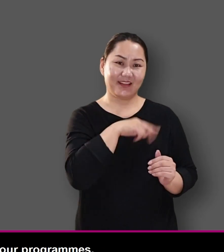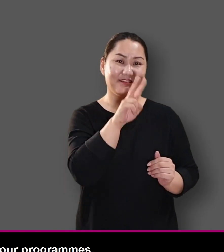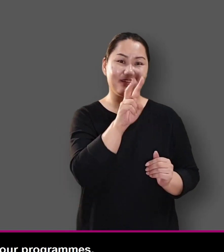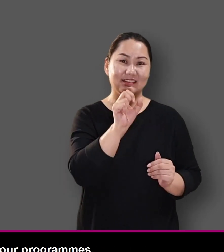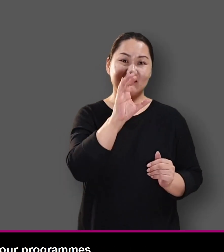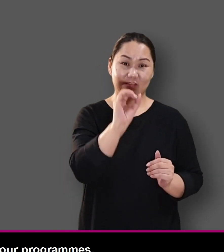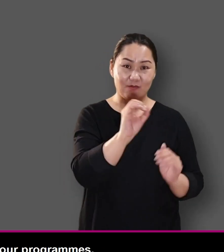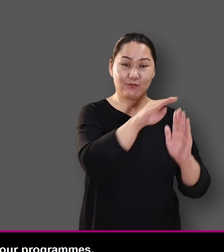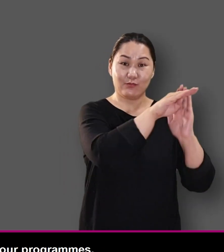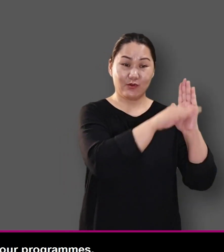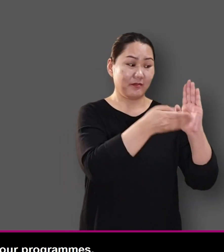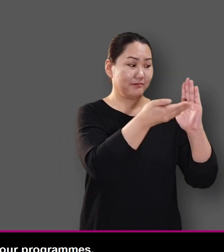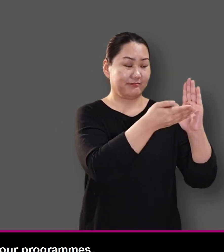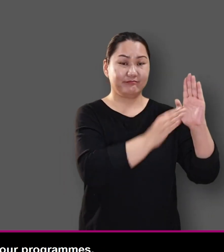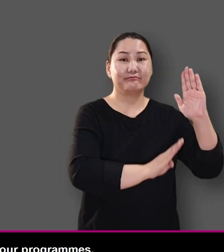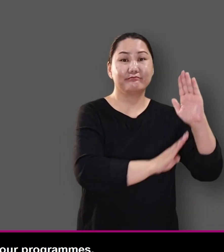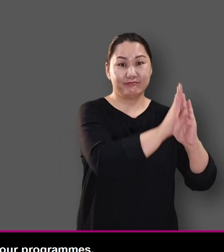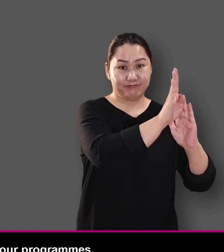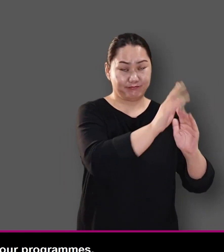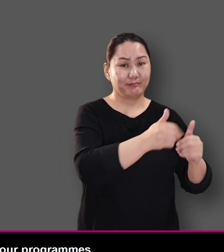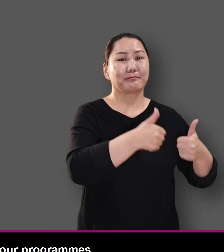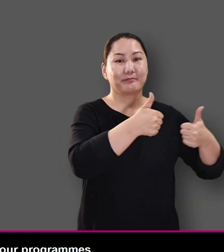to enhance our programs,